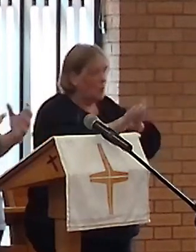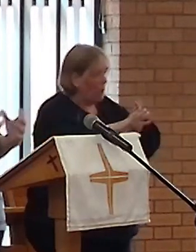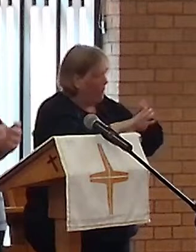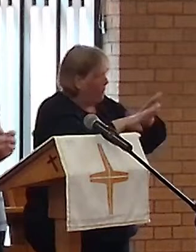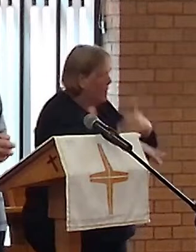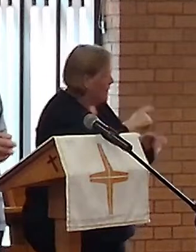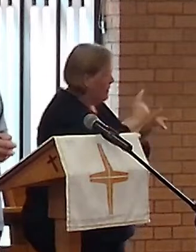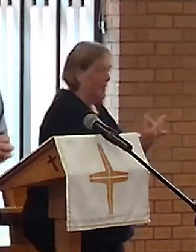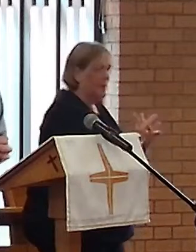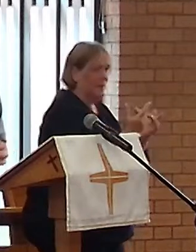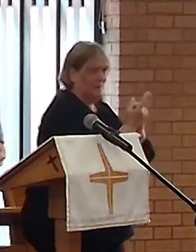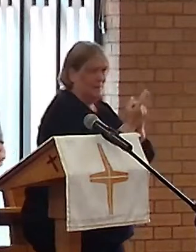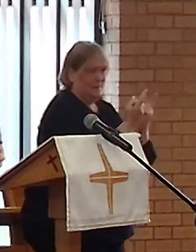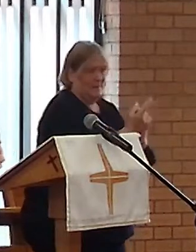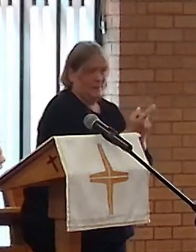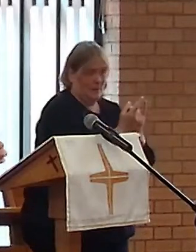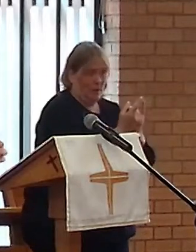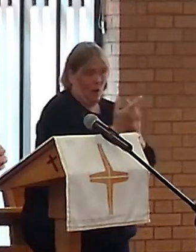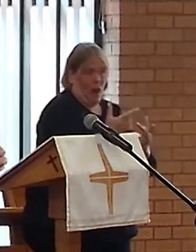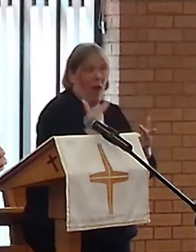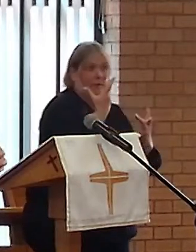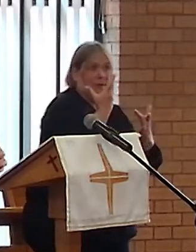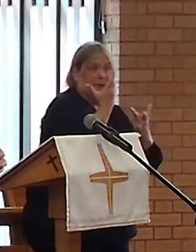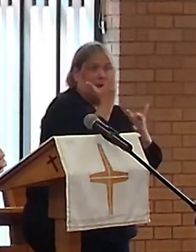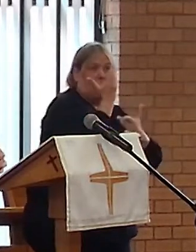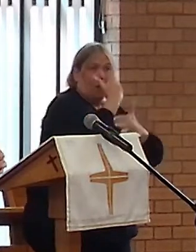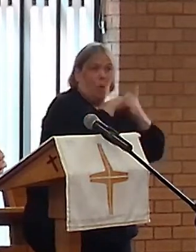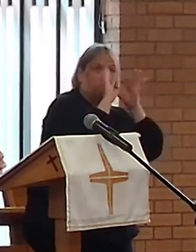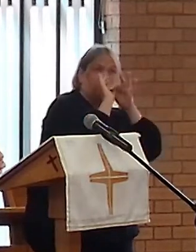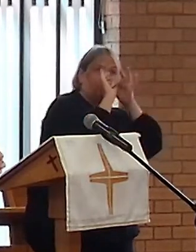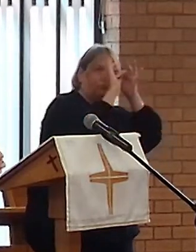now hidden with Christ in God.